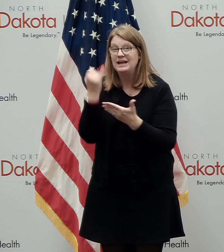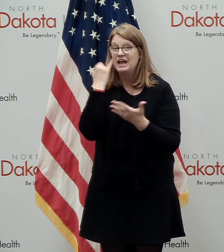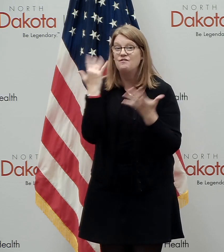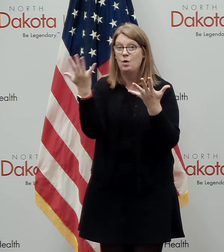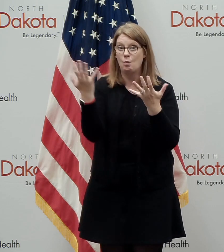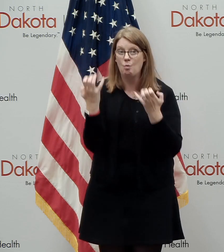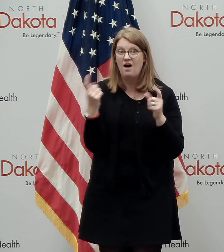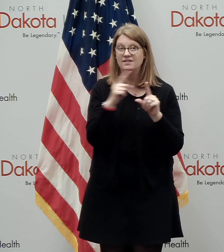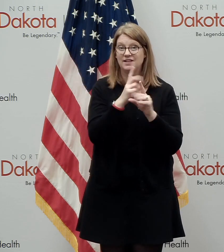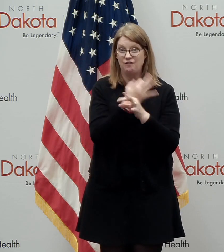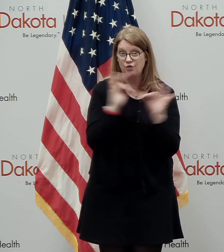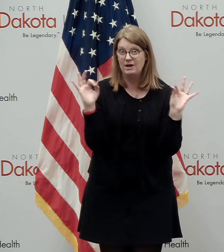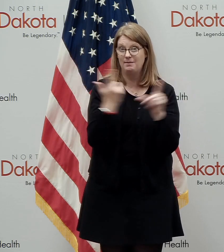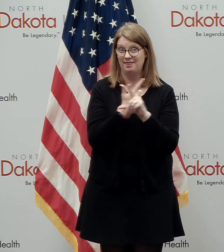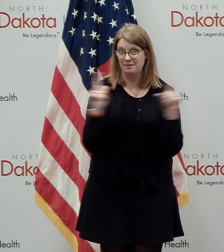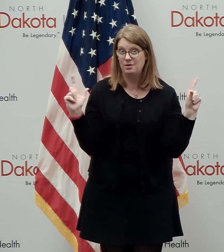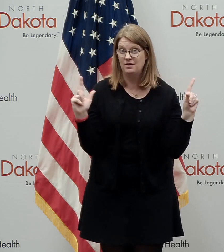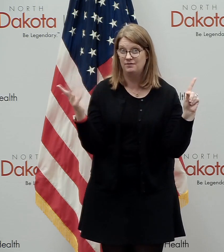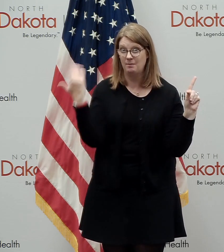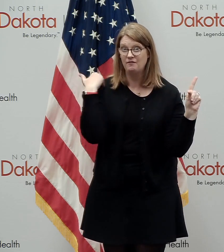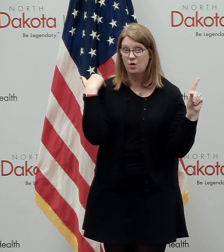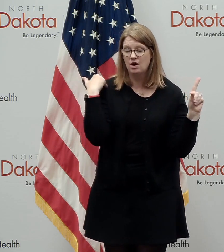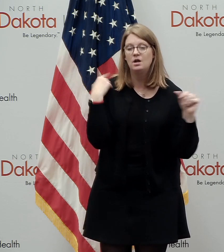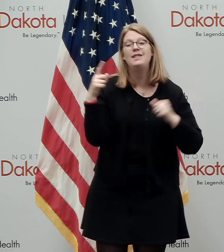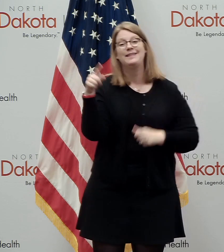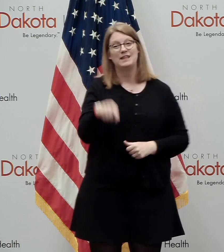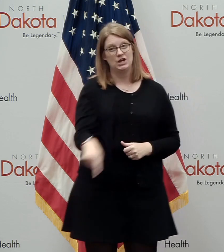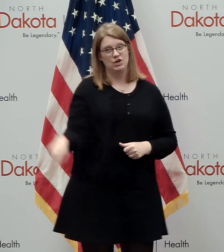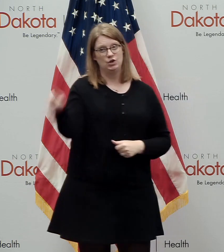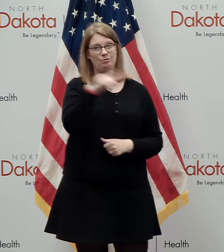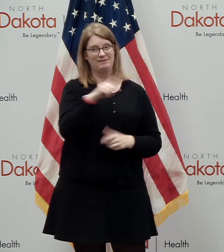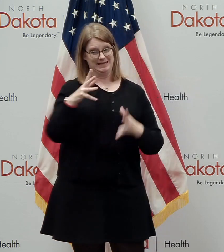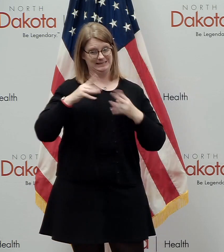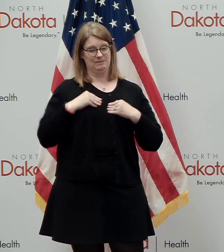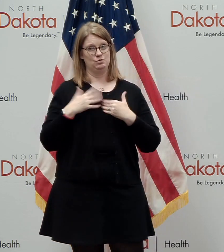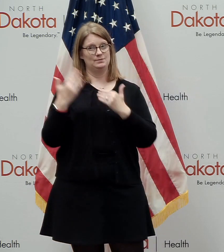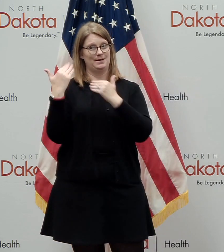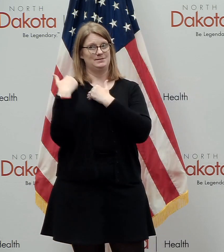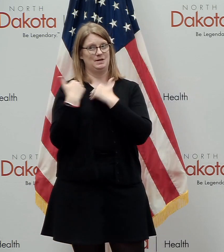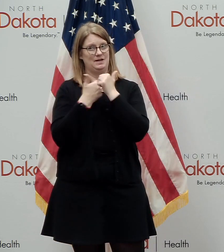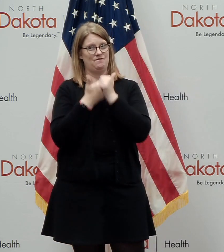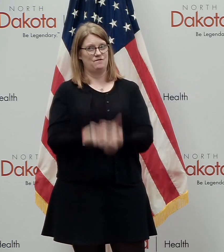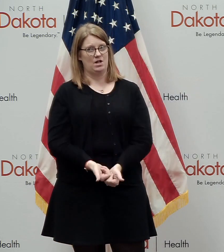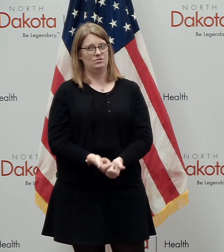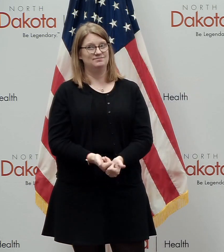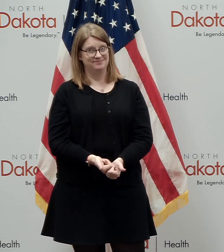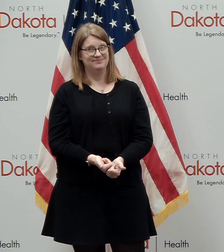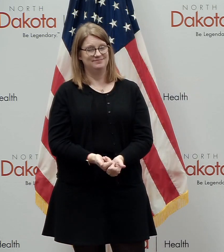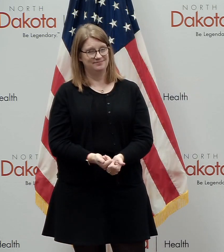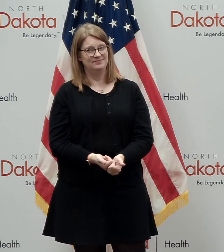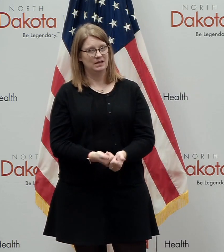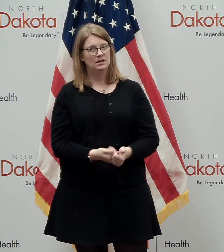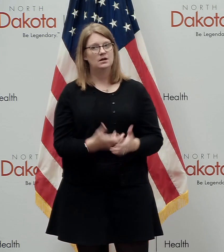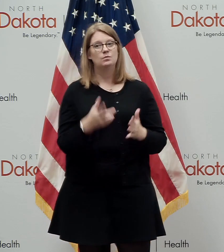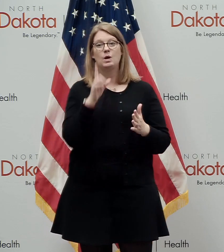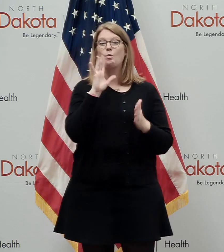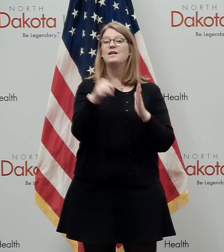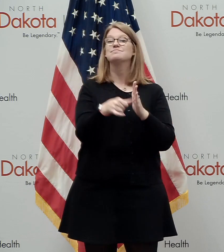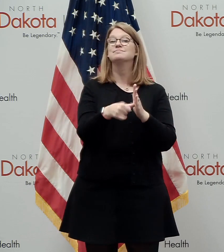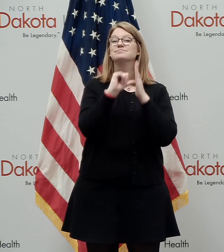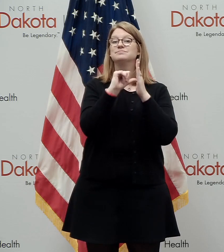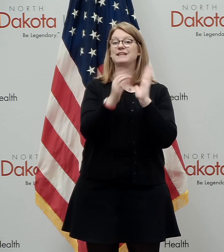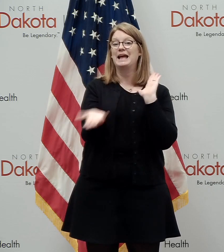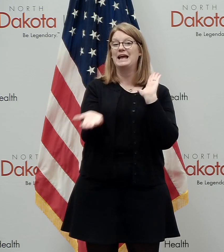that wants the freedom and liberty that we used to have has a role to play in this. And so again, we're going to keep stressing that as